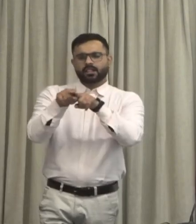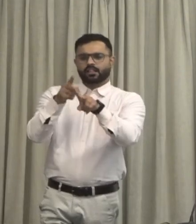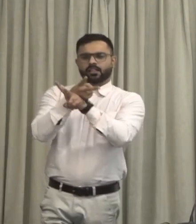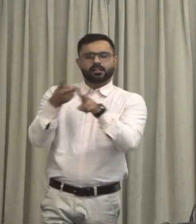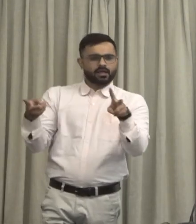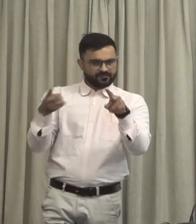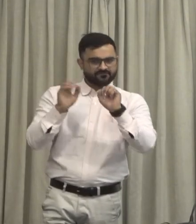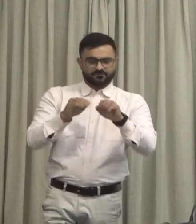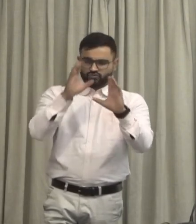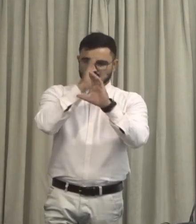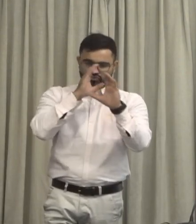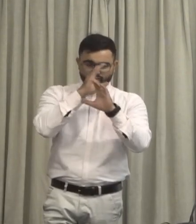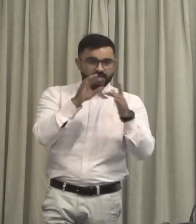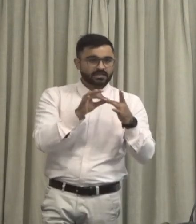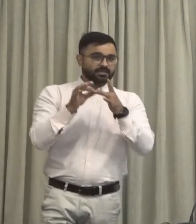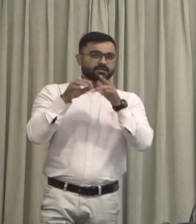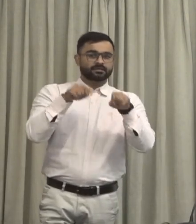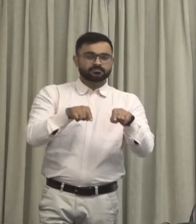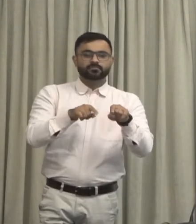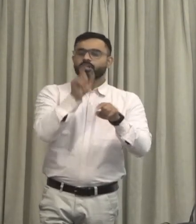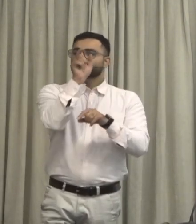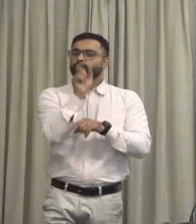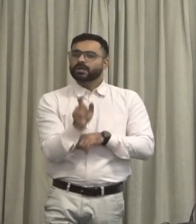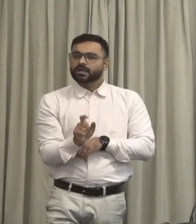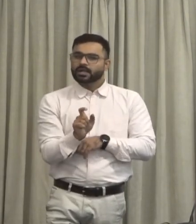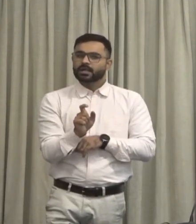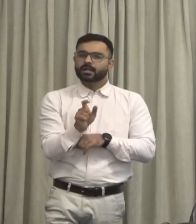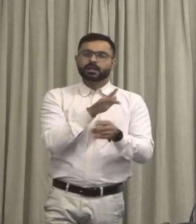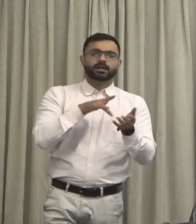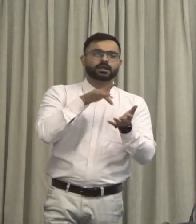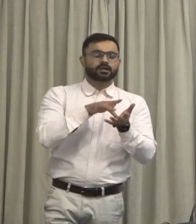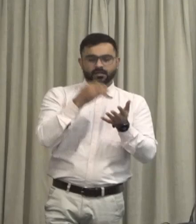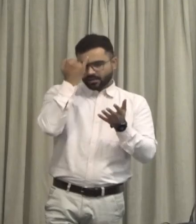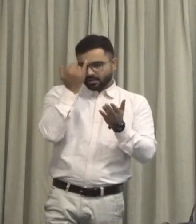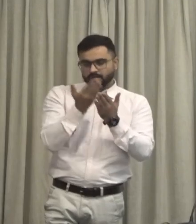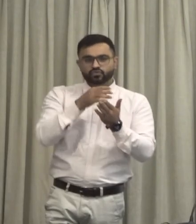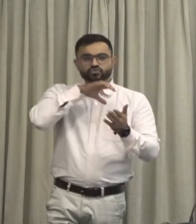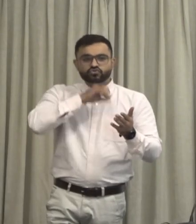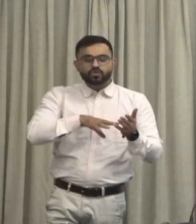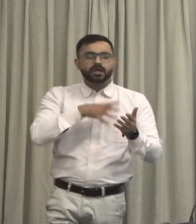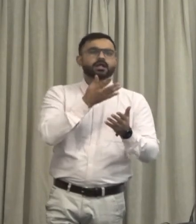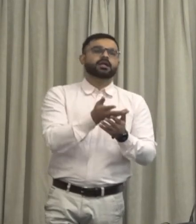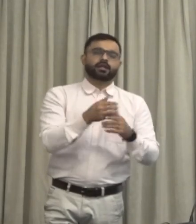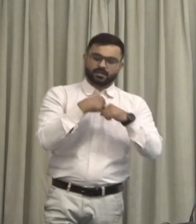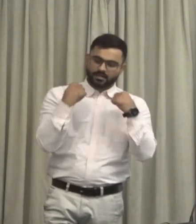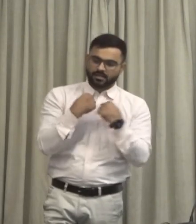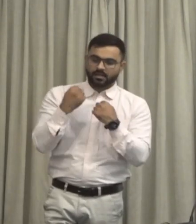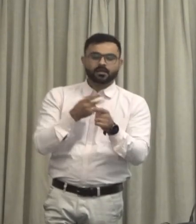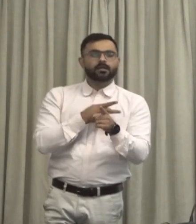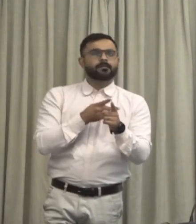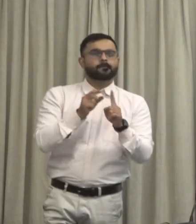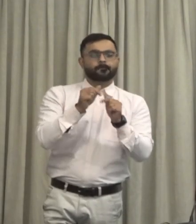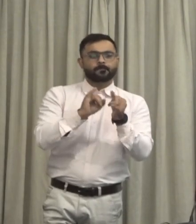of confusion, especially in terminology around the idea of euthanasia, active,